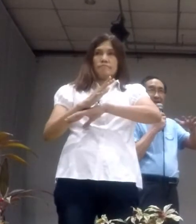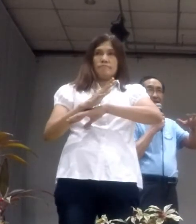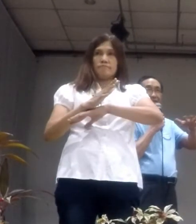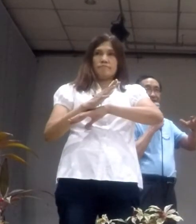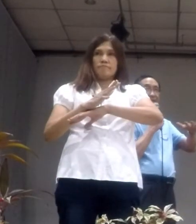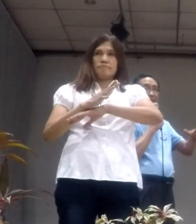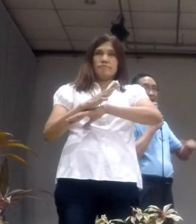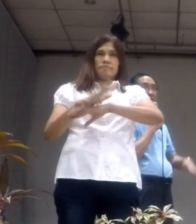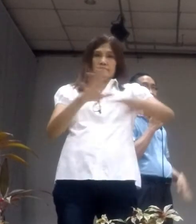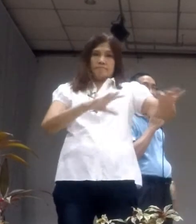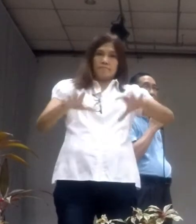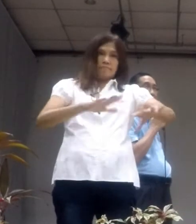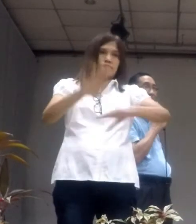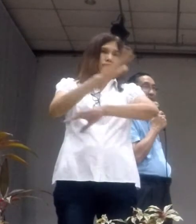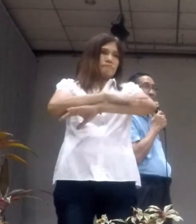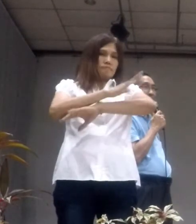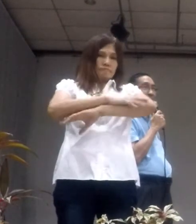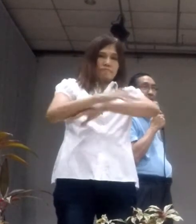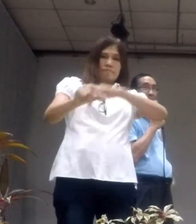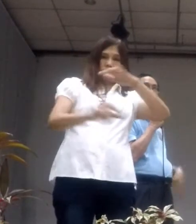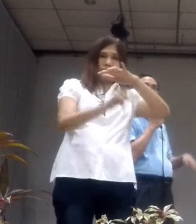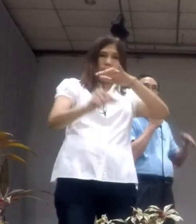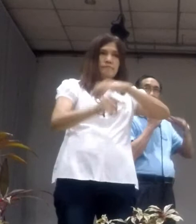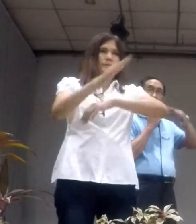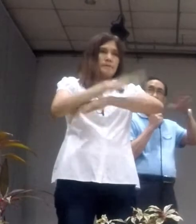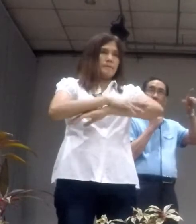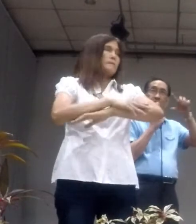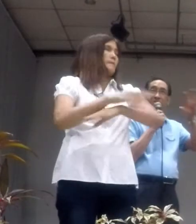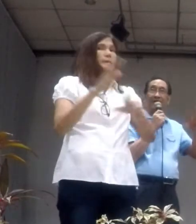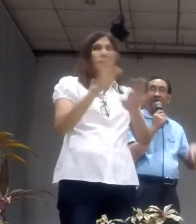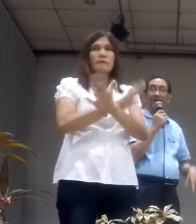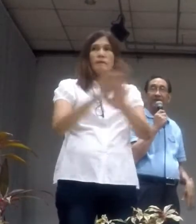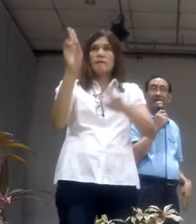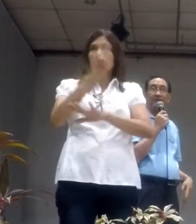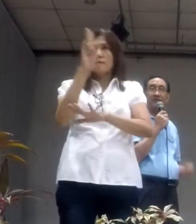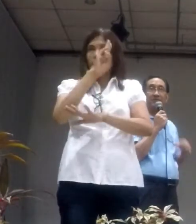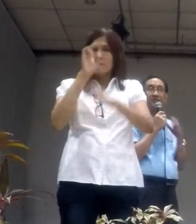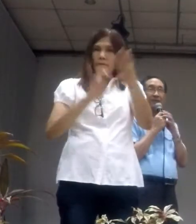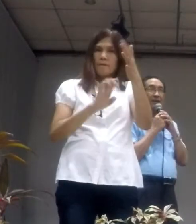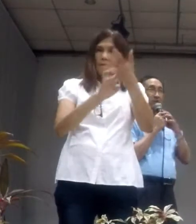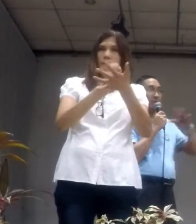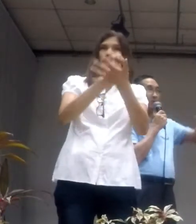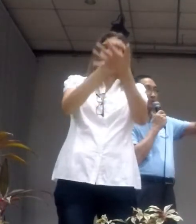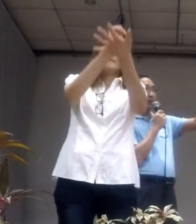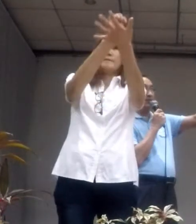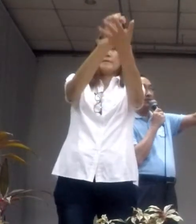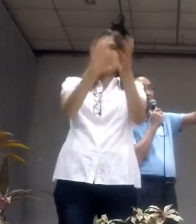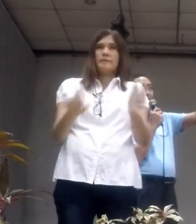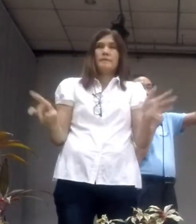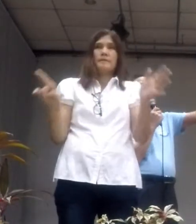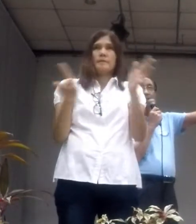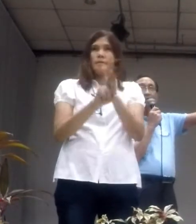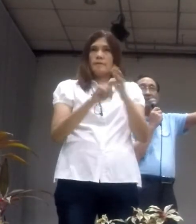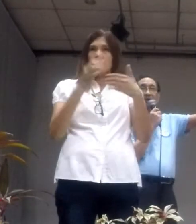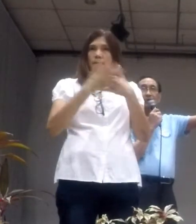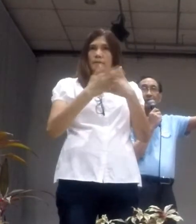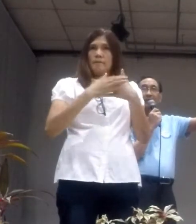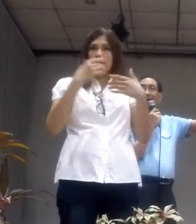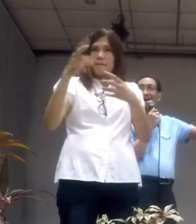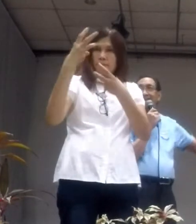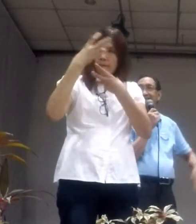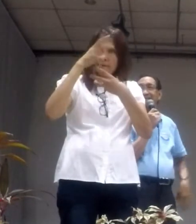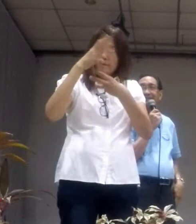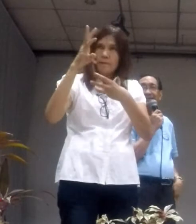until the shaking of the ground stops. Do not use elevators, do not go near windows